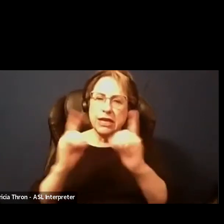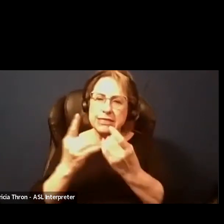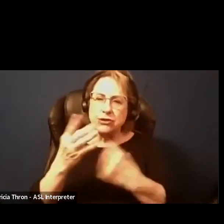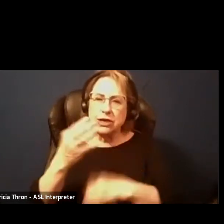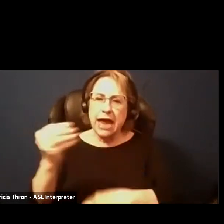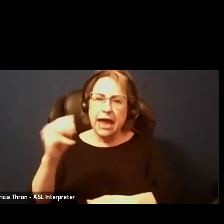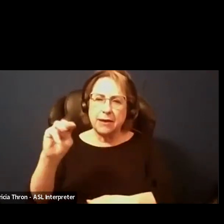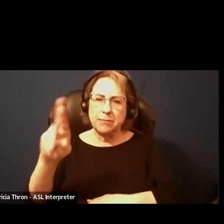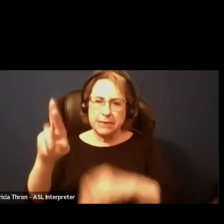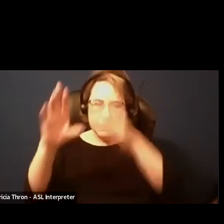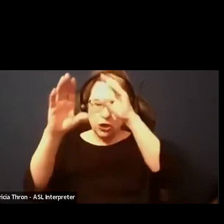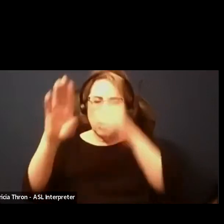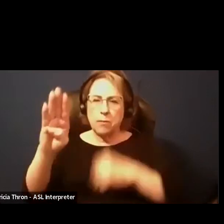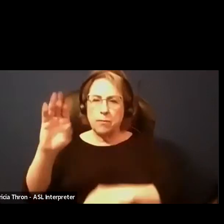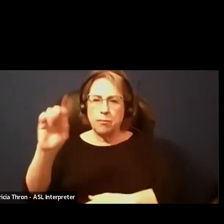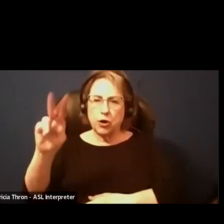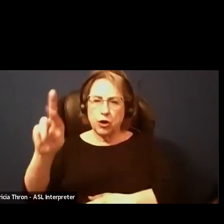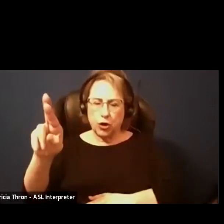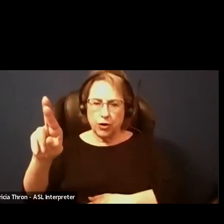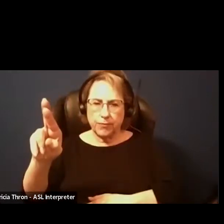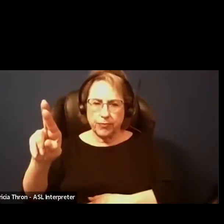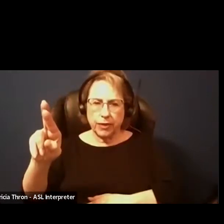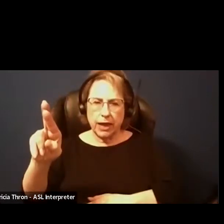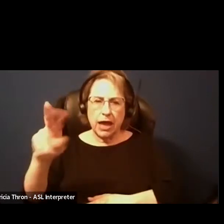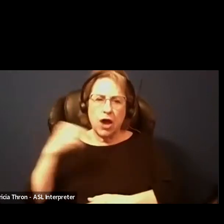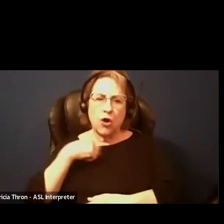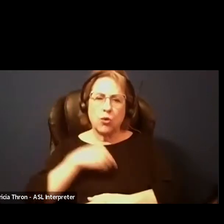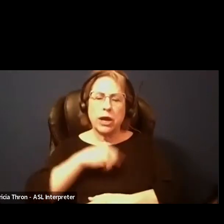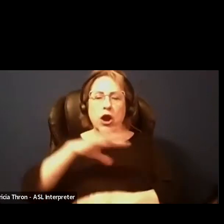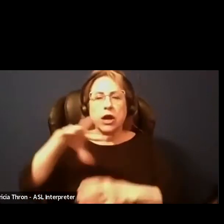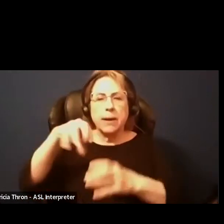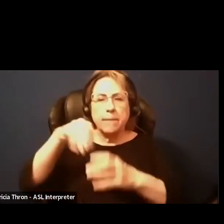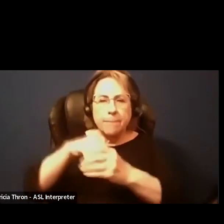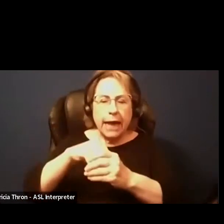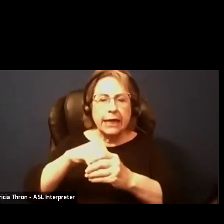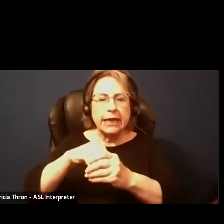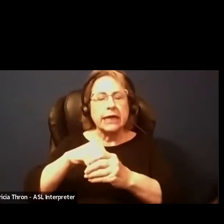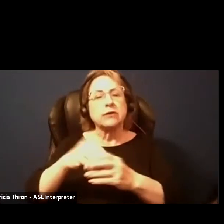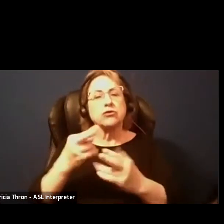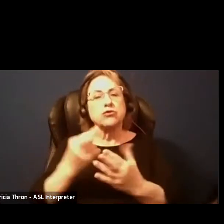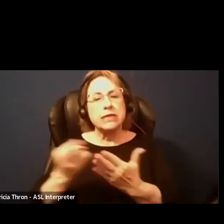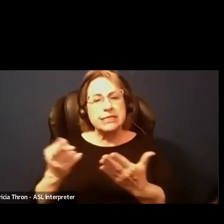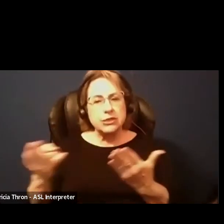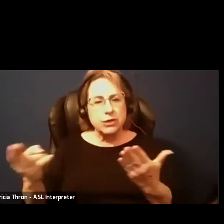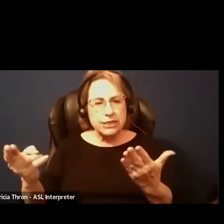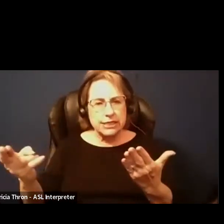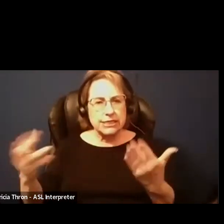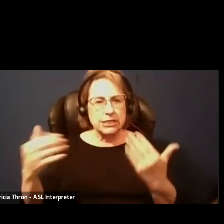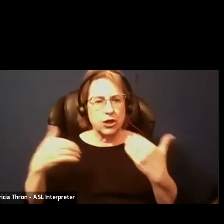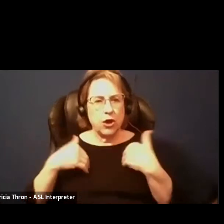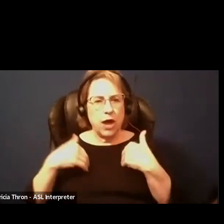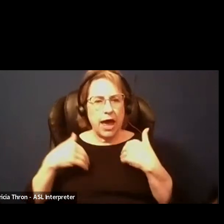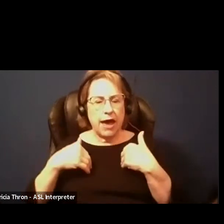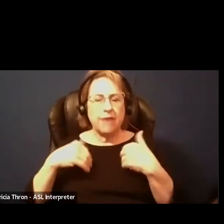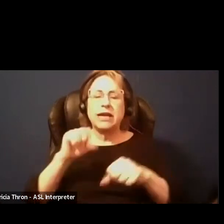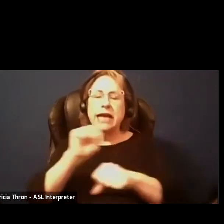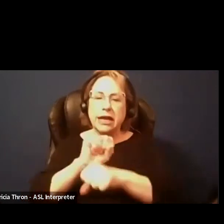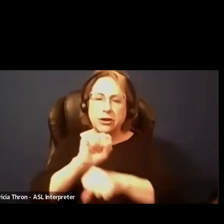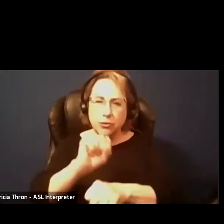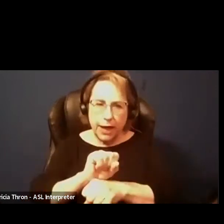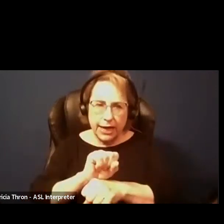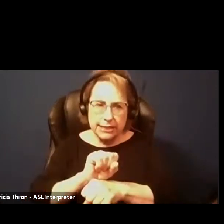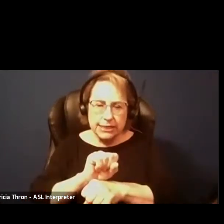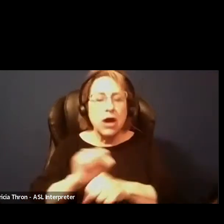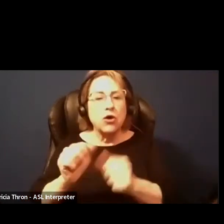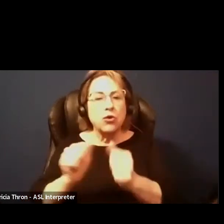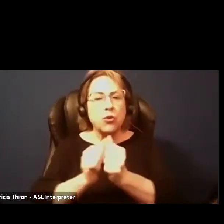with support from the Department of Rehabilitation, we're once again, we're combining resources to have an enterprise where there can be transferable